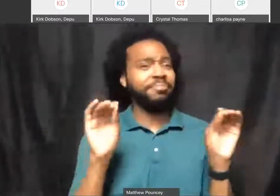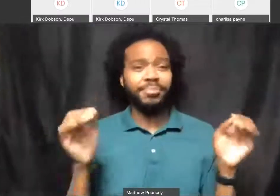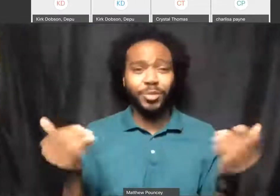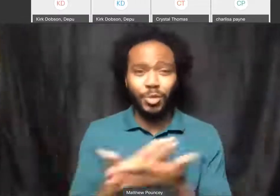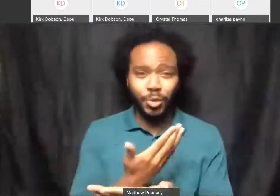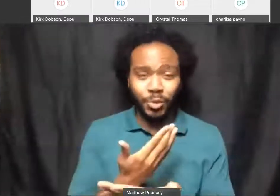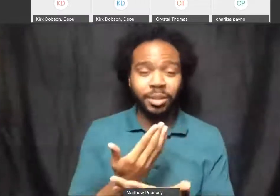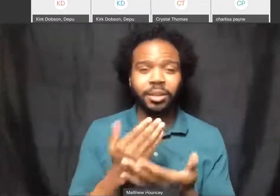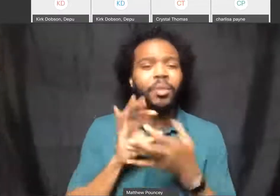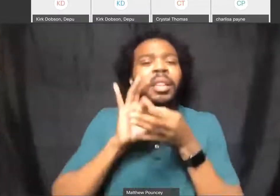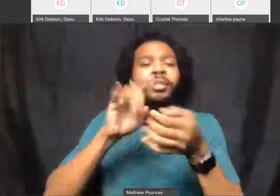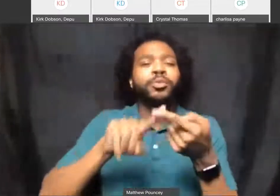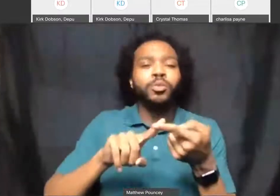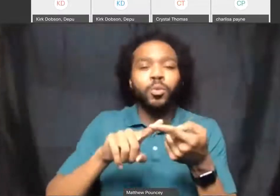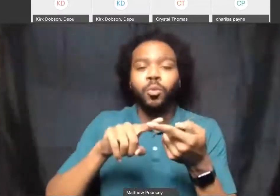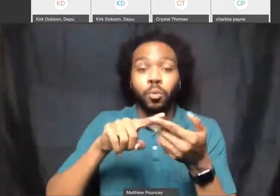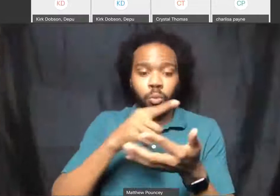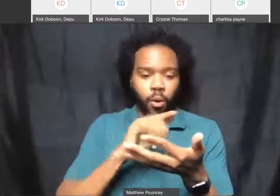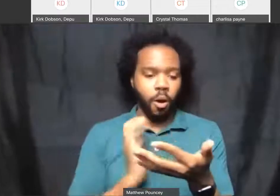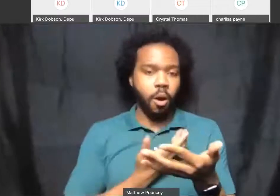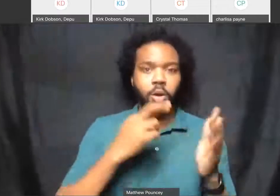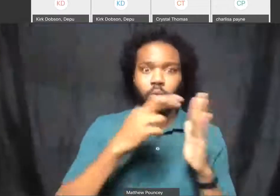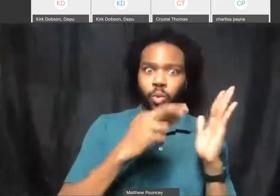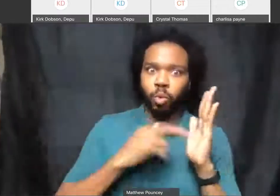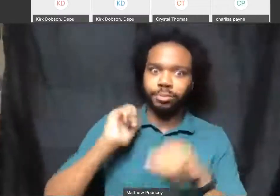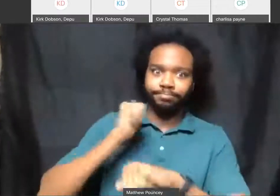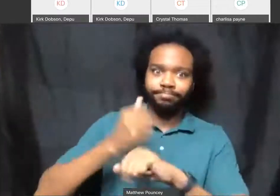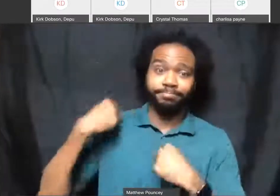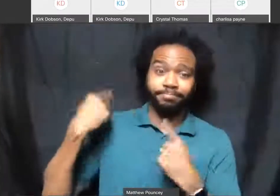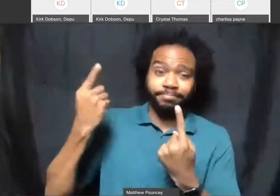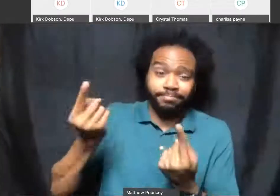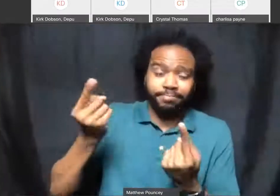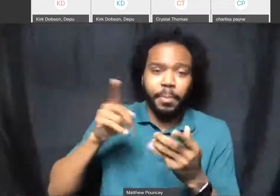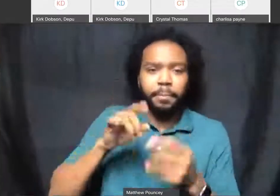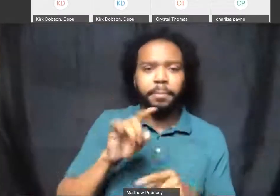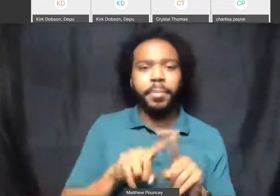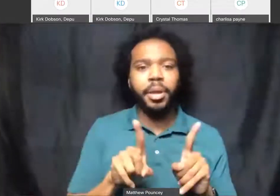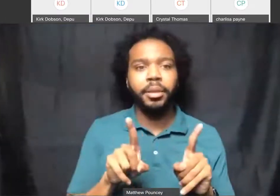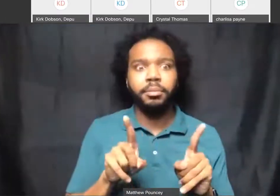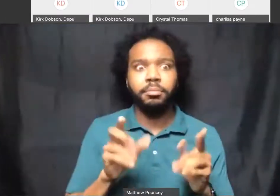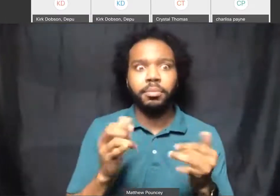terms of what the rules are that exist, but it is like it's very heightened.